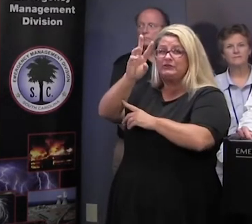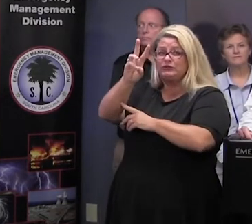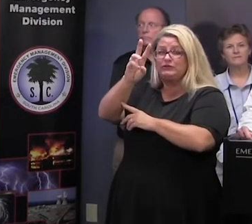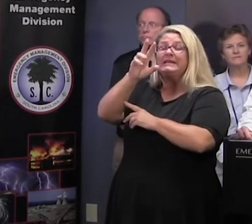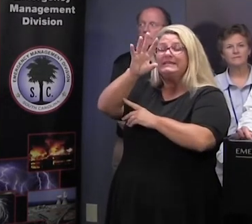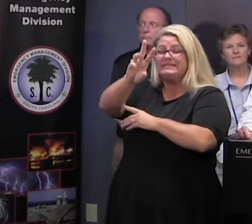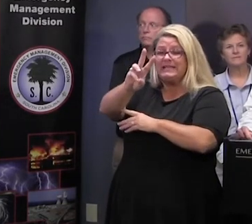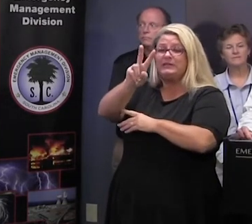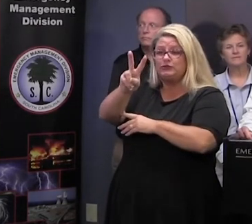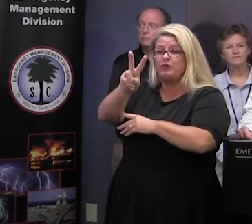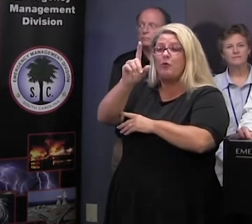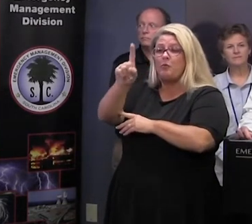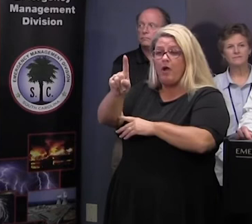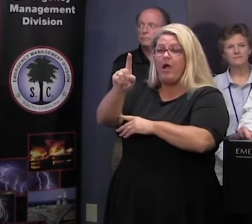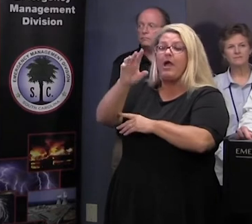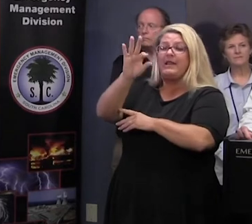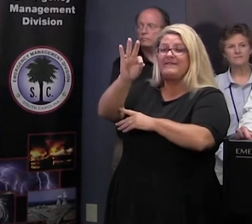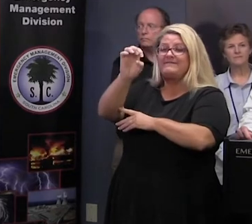1-800-621-FEMA.